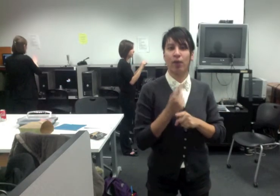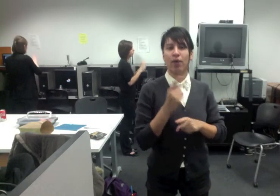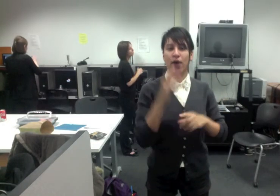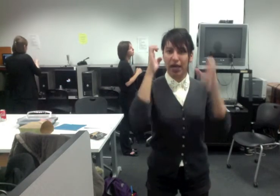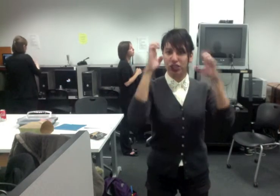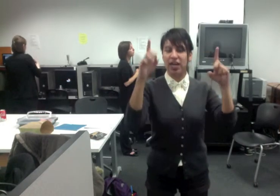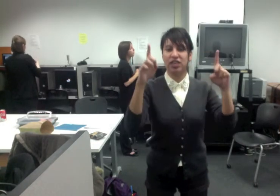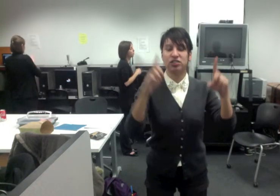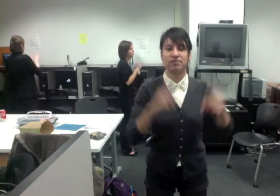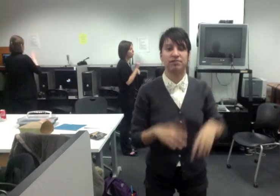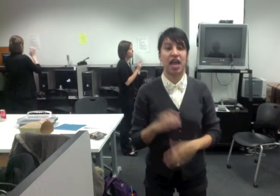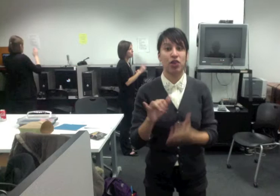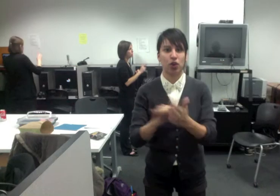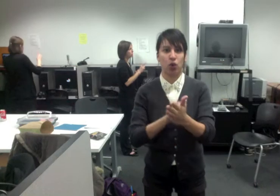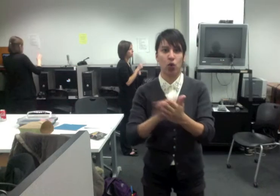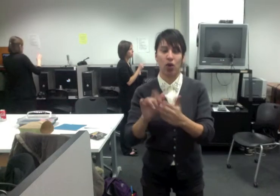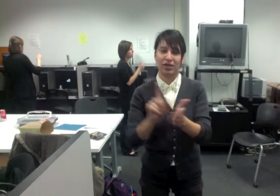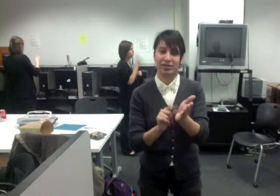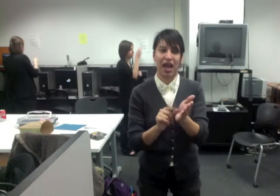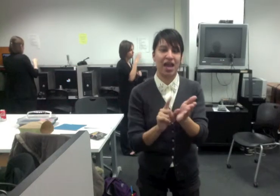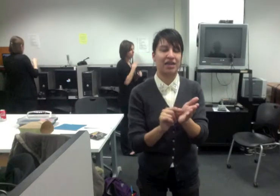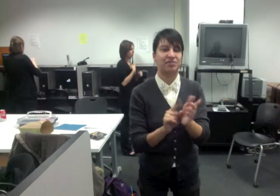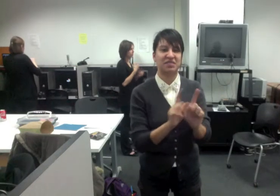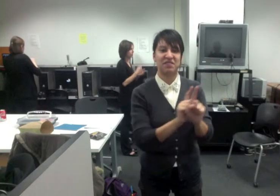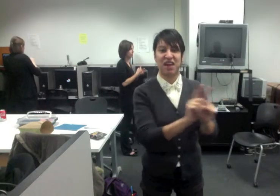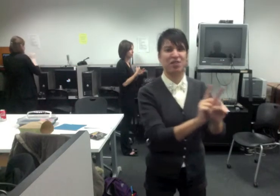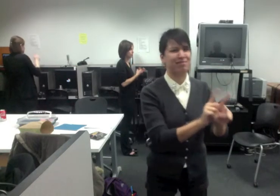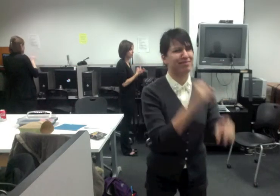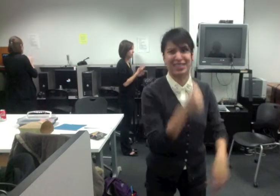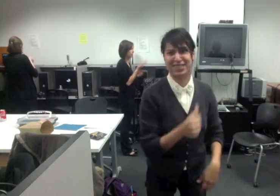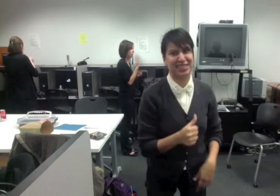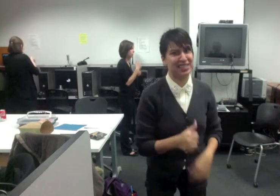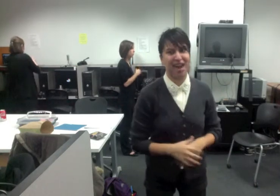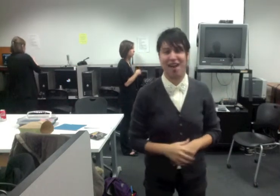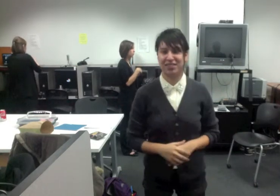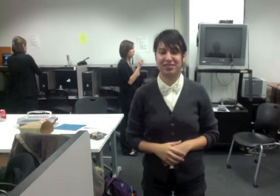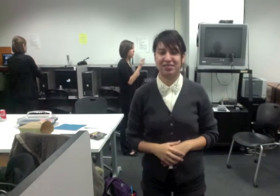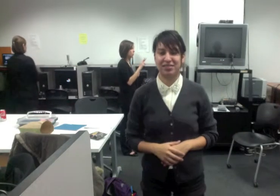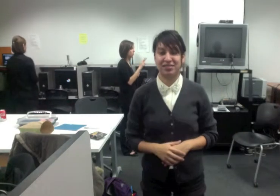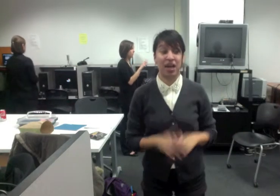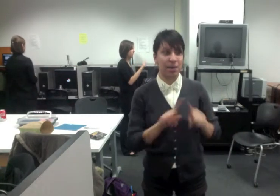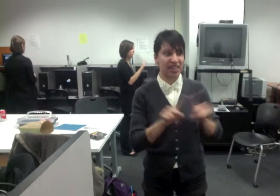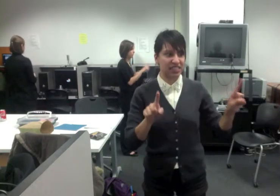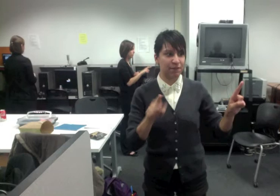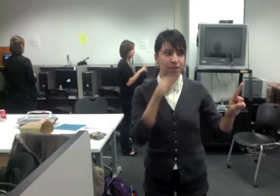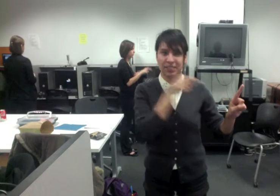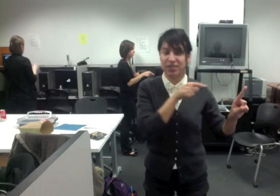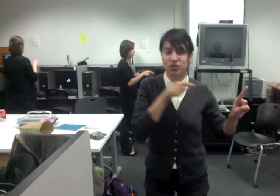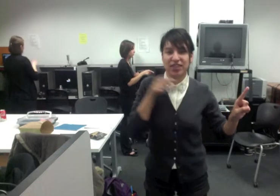around nowhere. The difference was Orville and Wilbur were driven by a cause, by a purpose, by a belief.